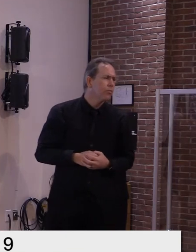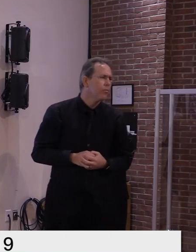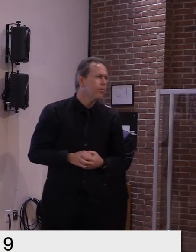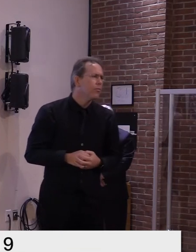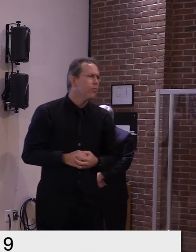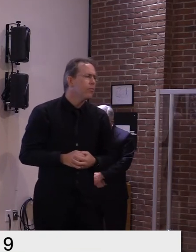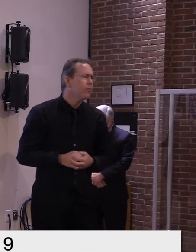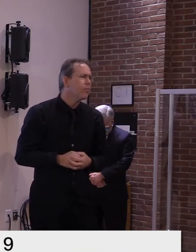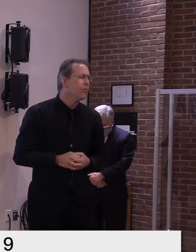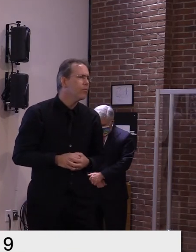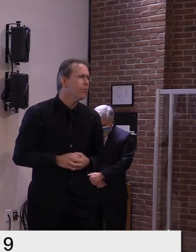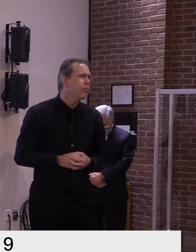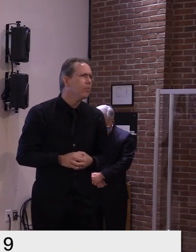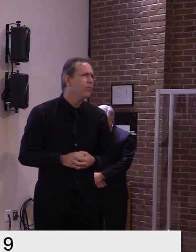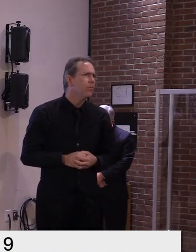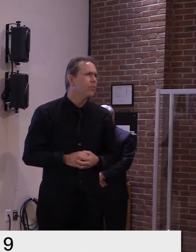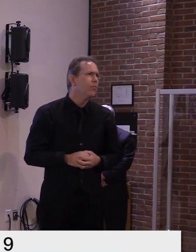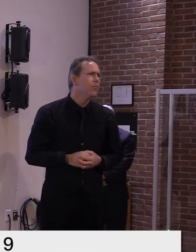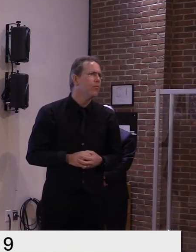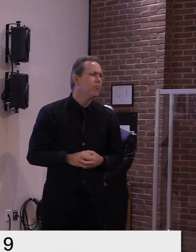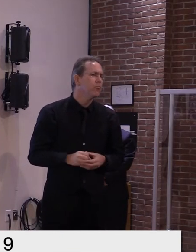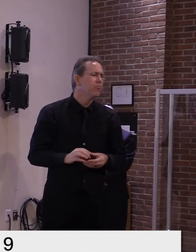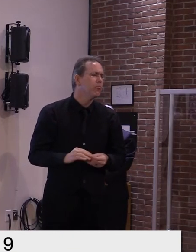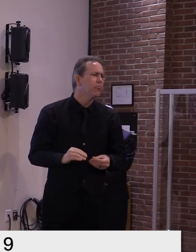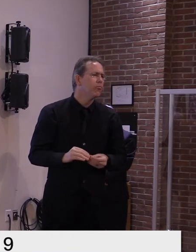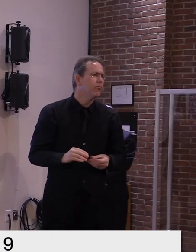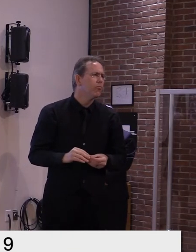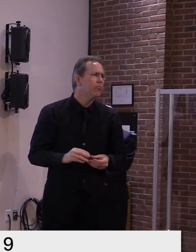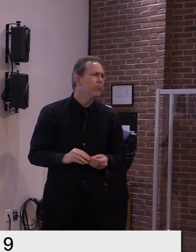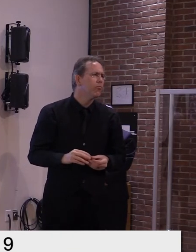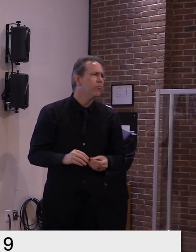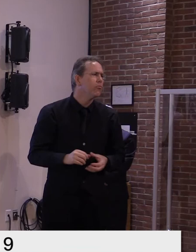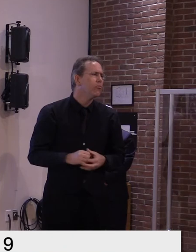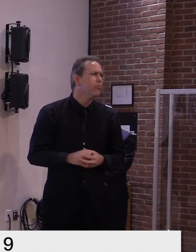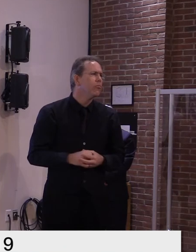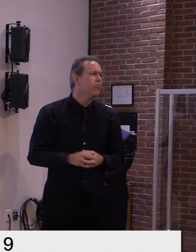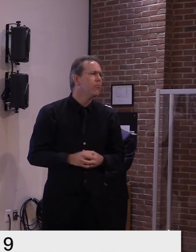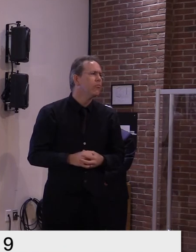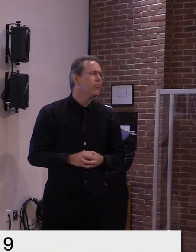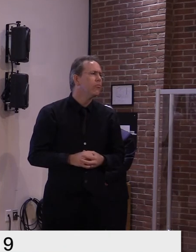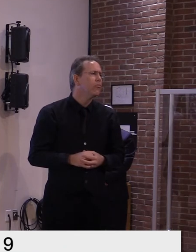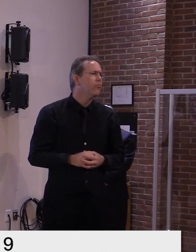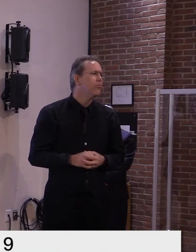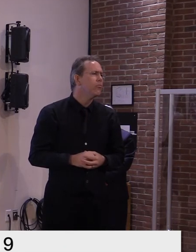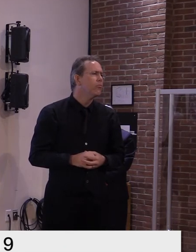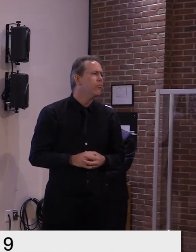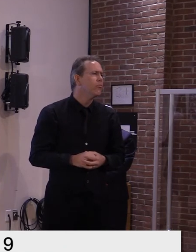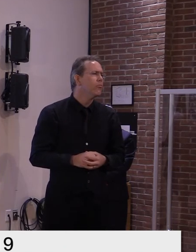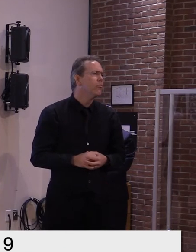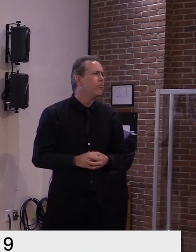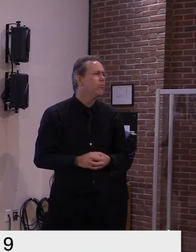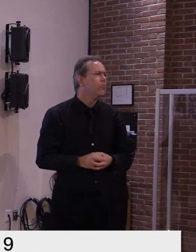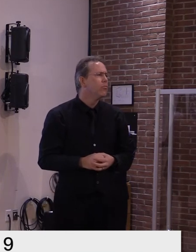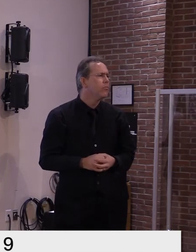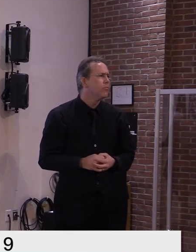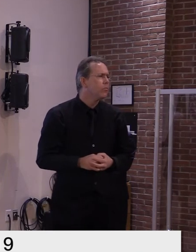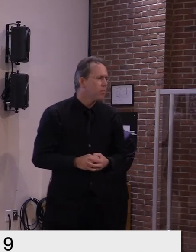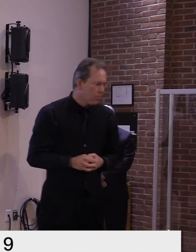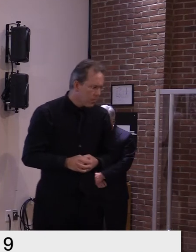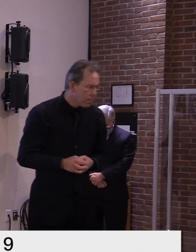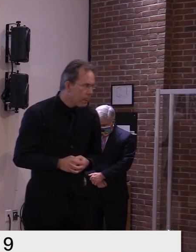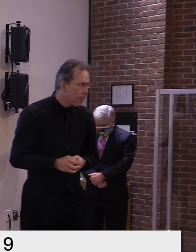metrics for when you would consider a phase, for instance, phase 1A or a particular age